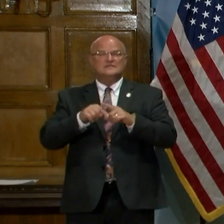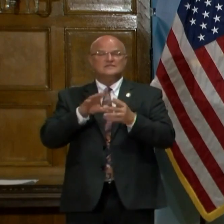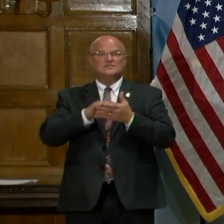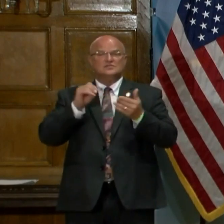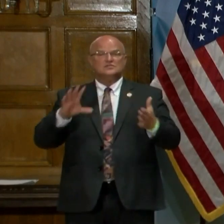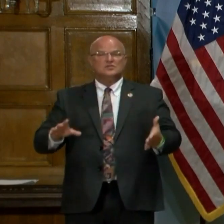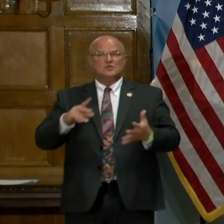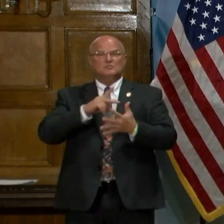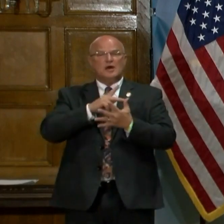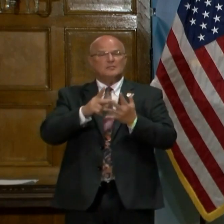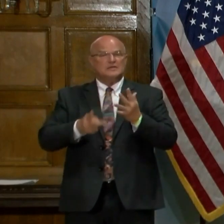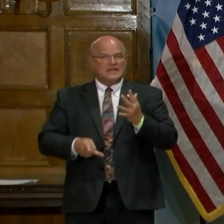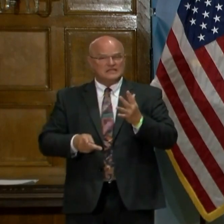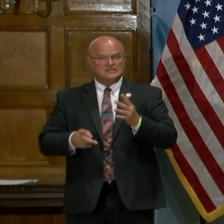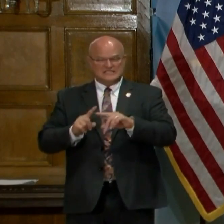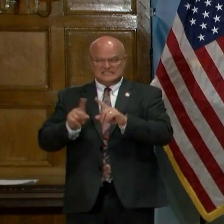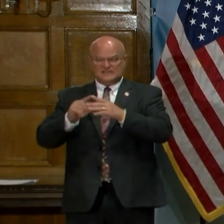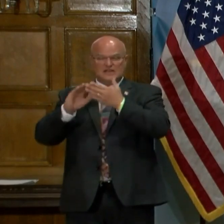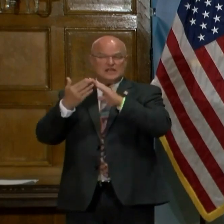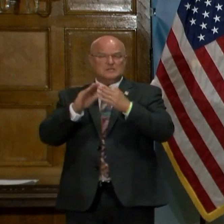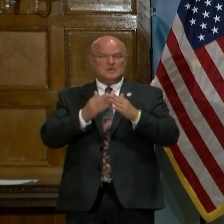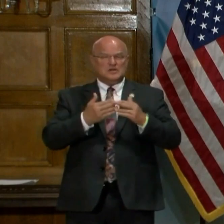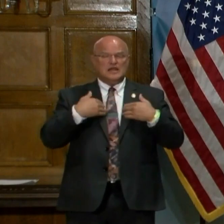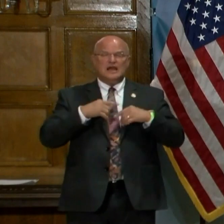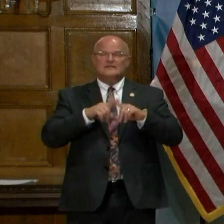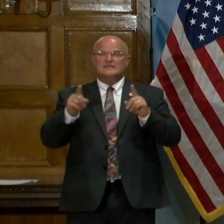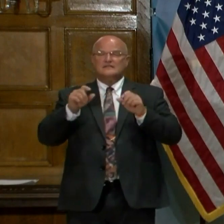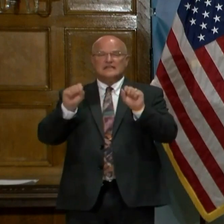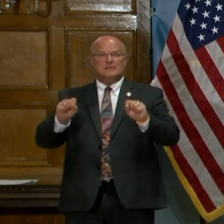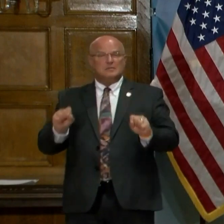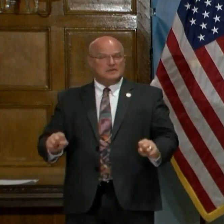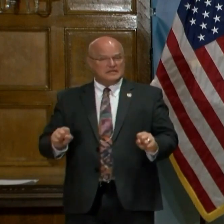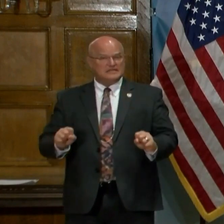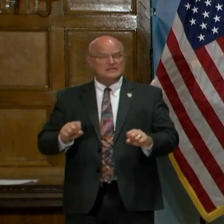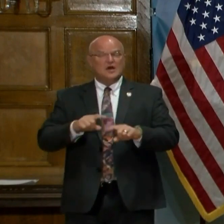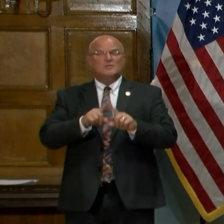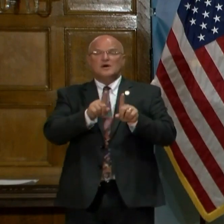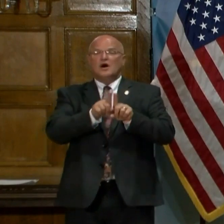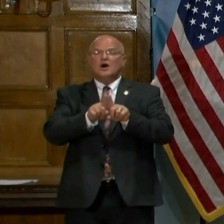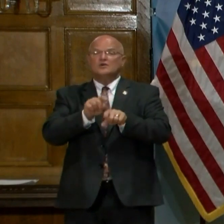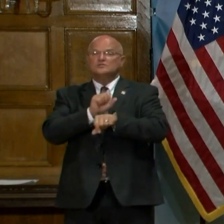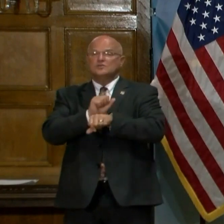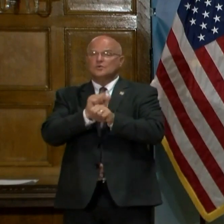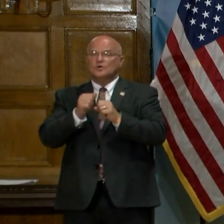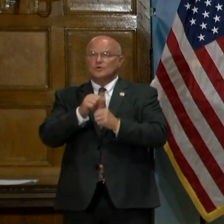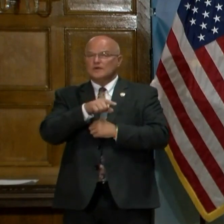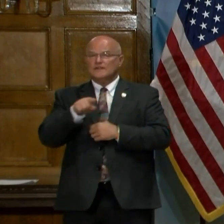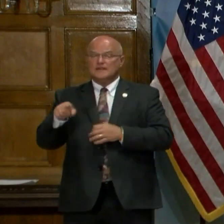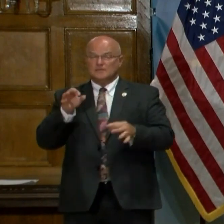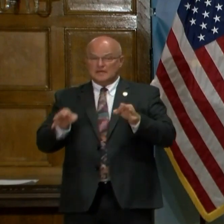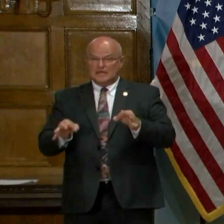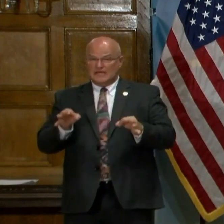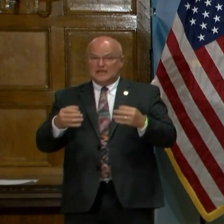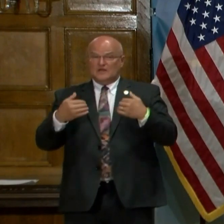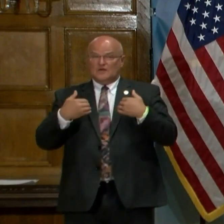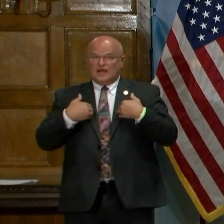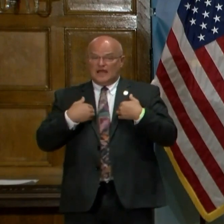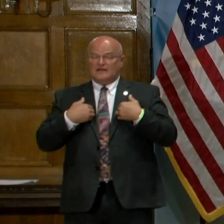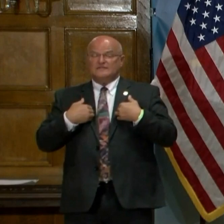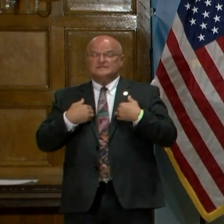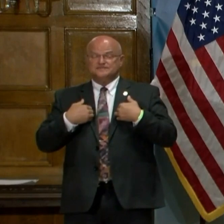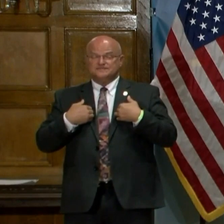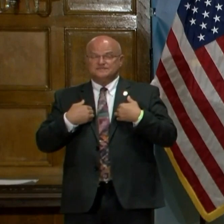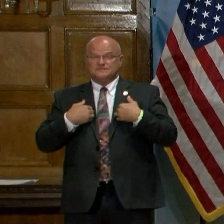student populations. They're in different communities. They have different capabilities. But we'll also work with them so that if we do run